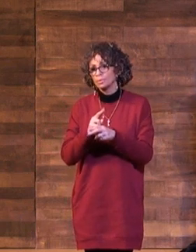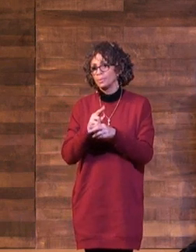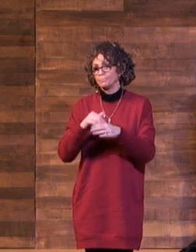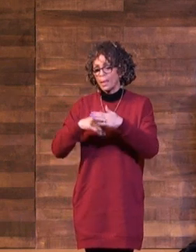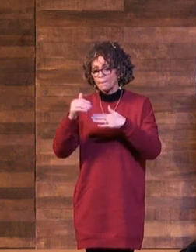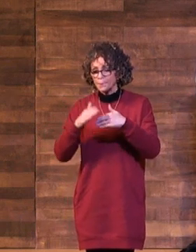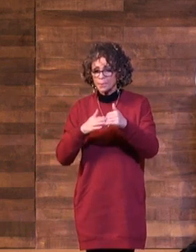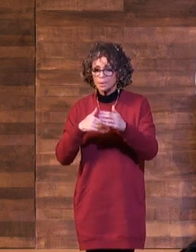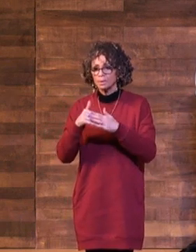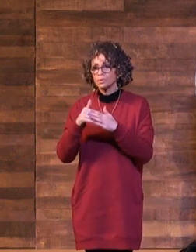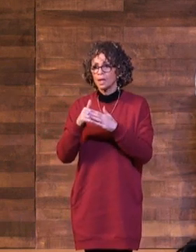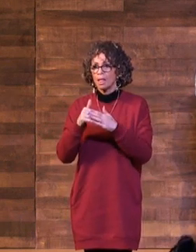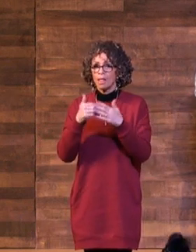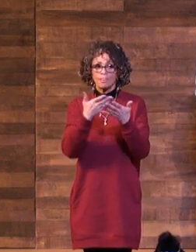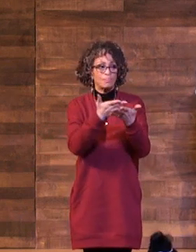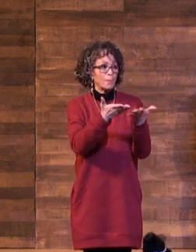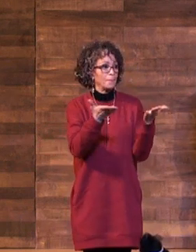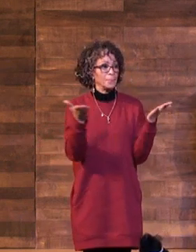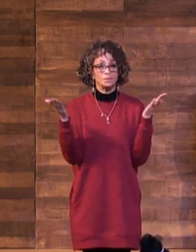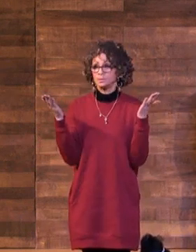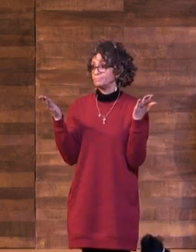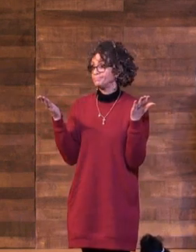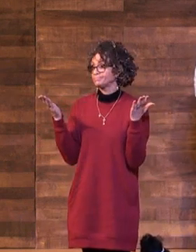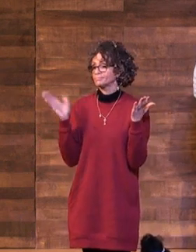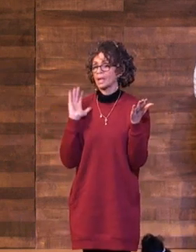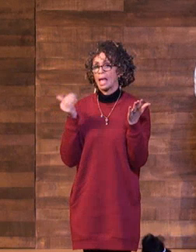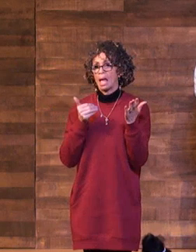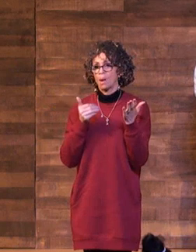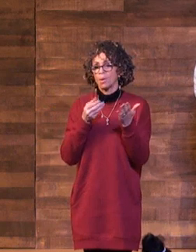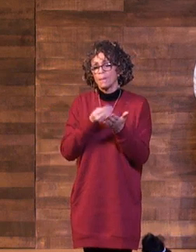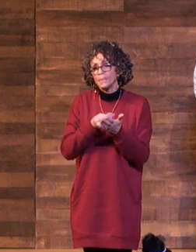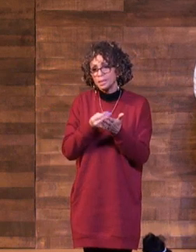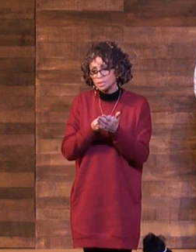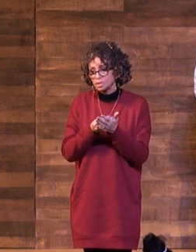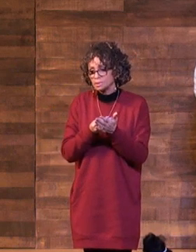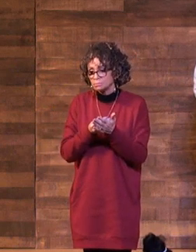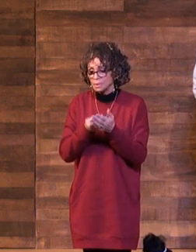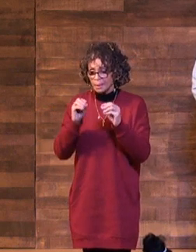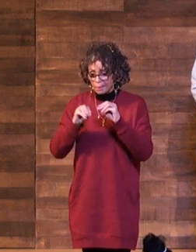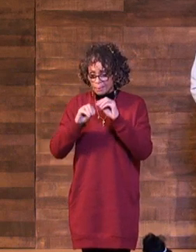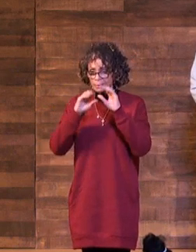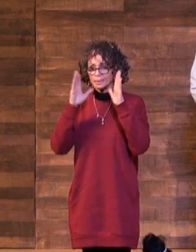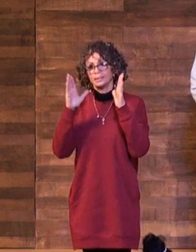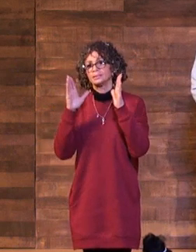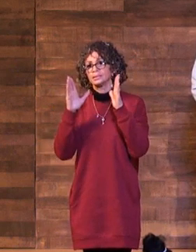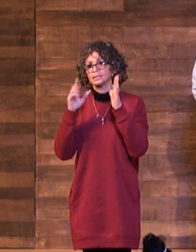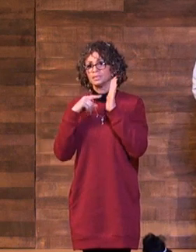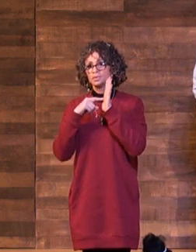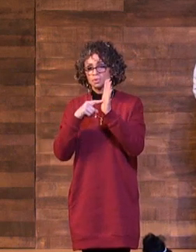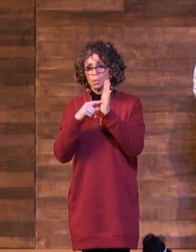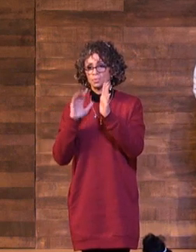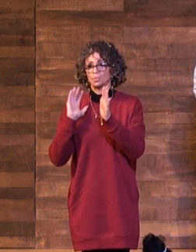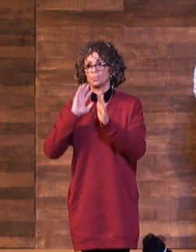you can see, this budget clearly demonstrates that we are all in both our faith and our